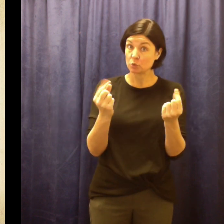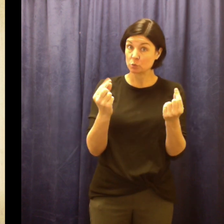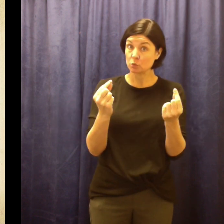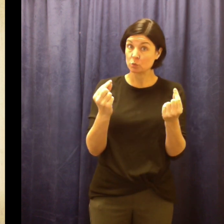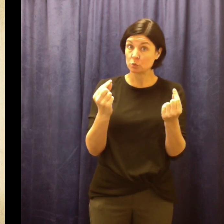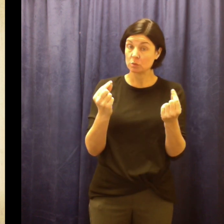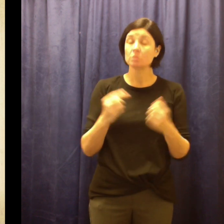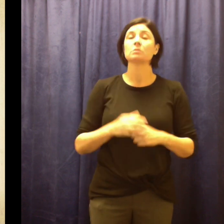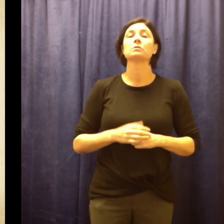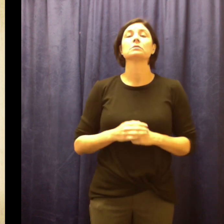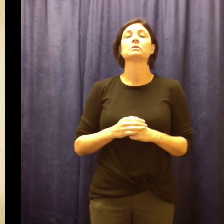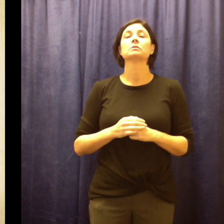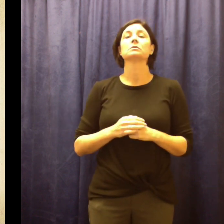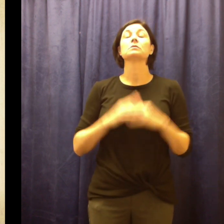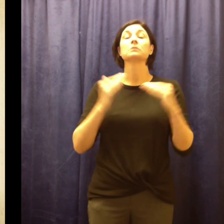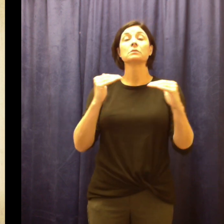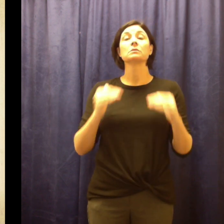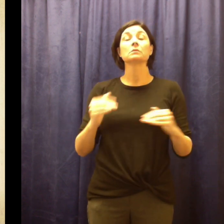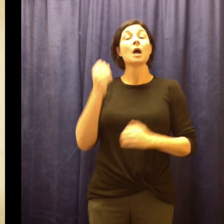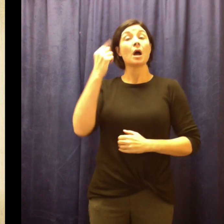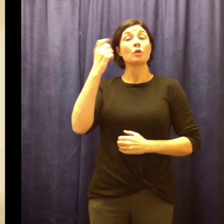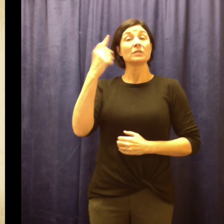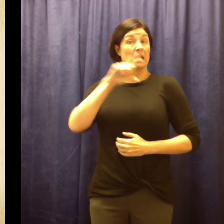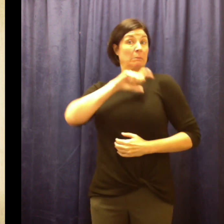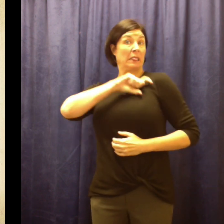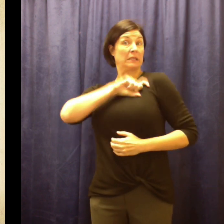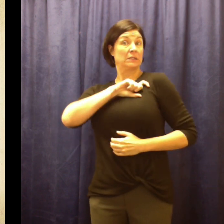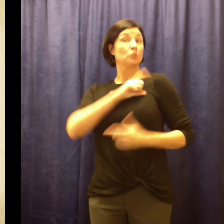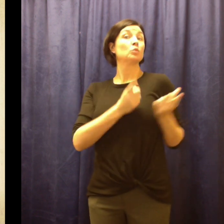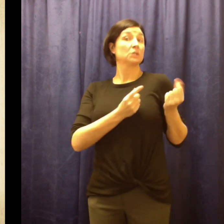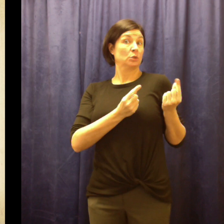Understand law enforcement actions.